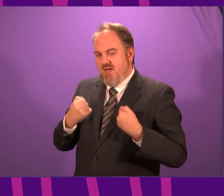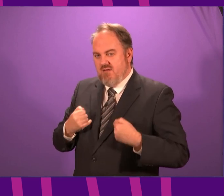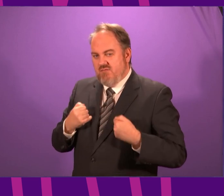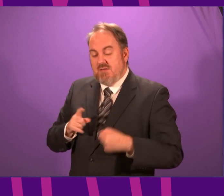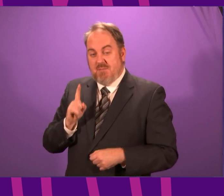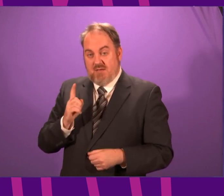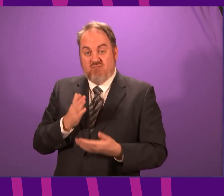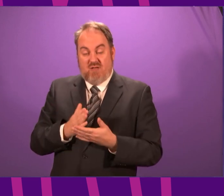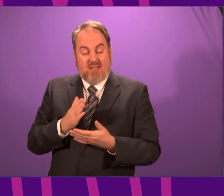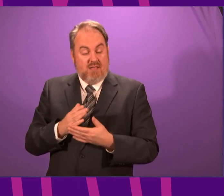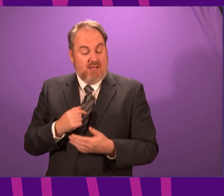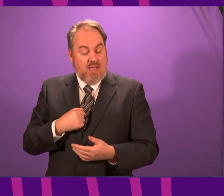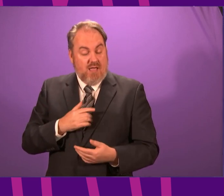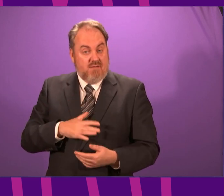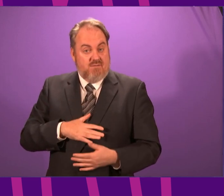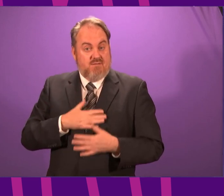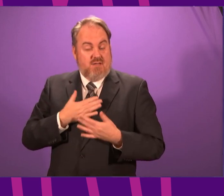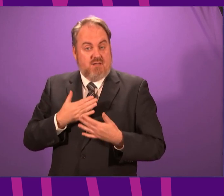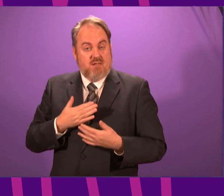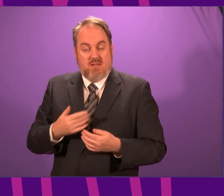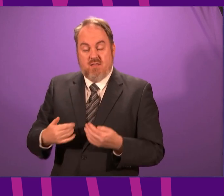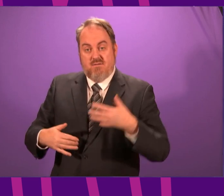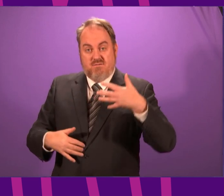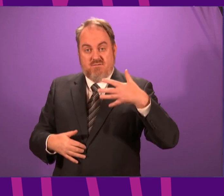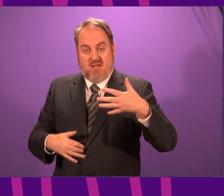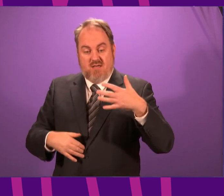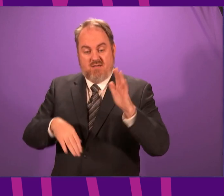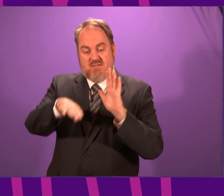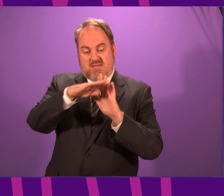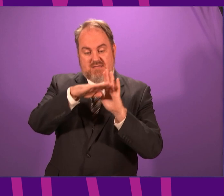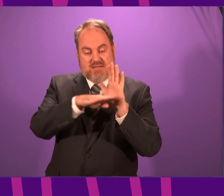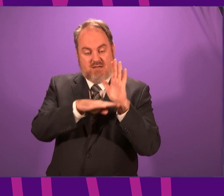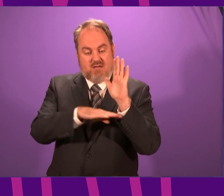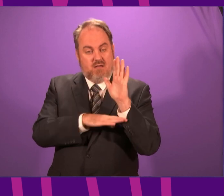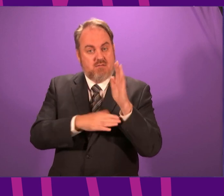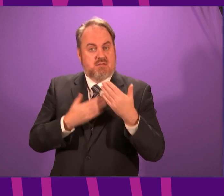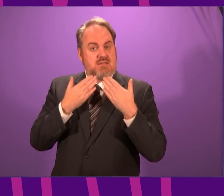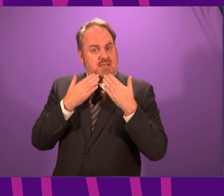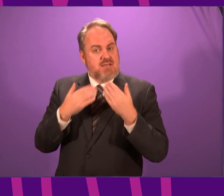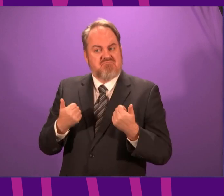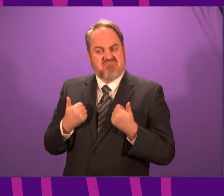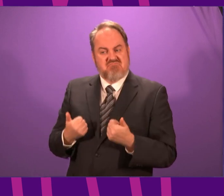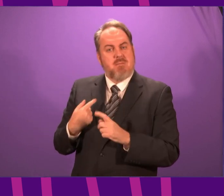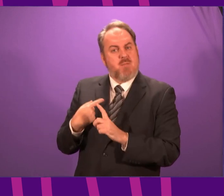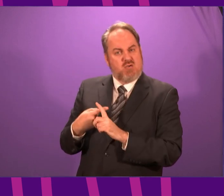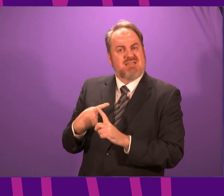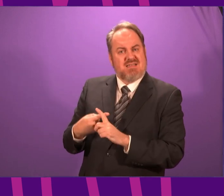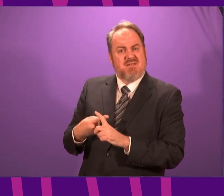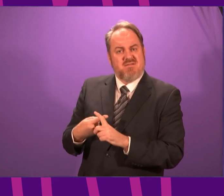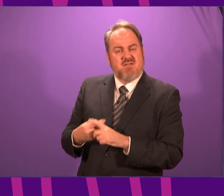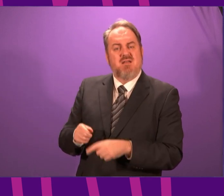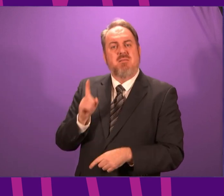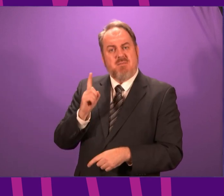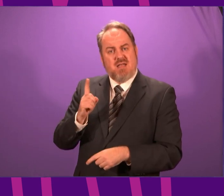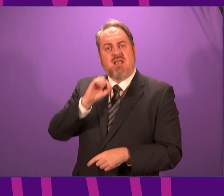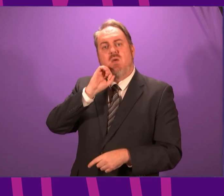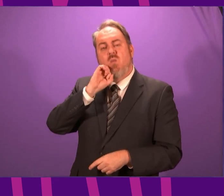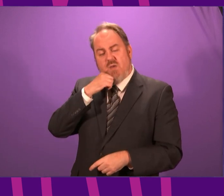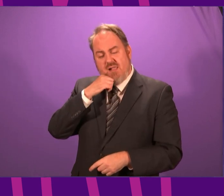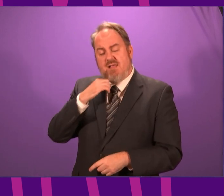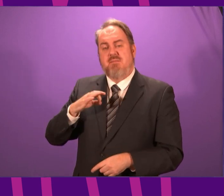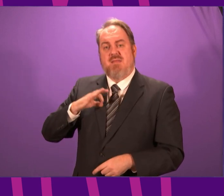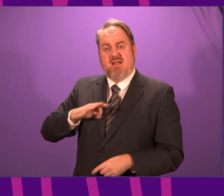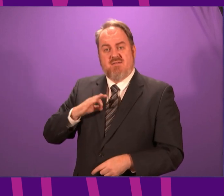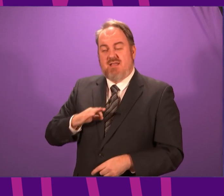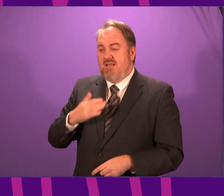I genuinely welcome this five-tier strategy. I genuinely welcome this framework, and I know it will be beneficial for